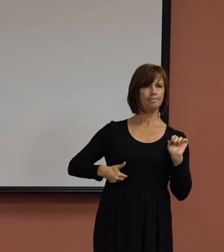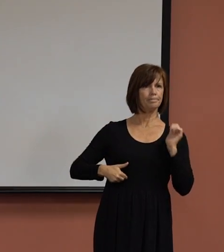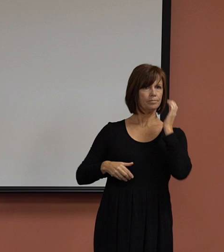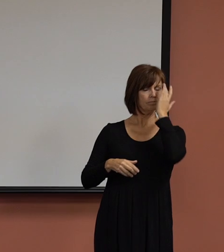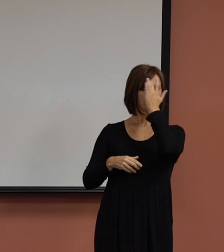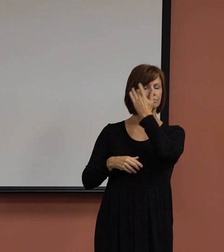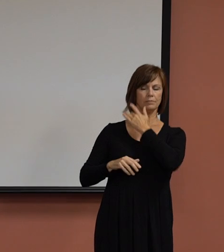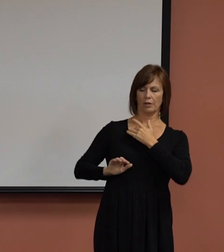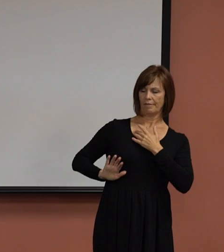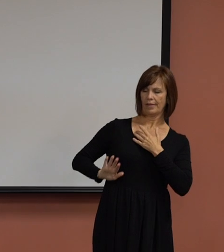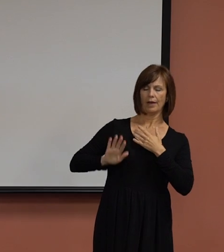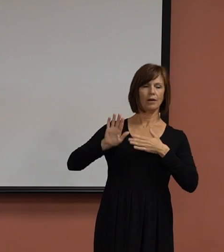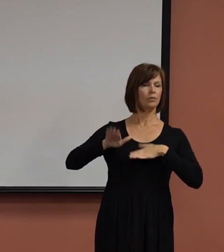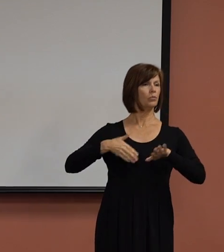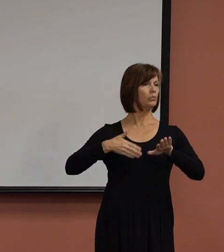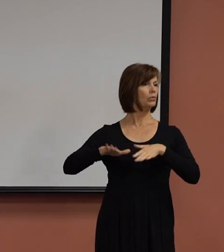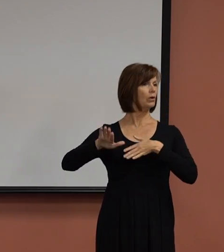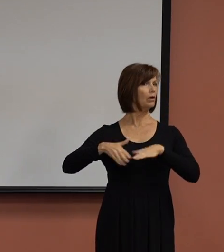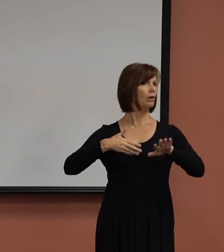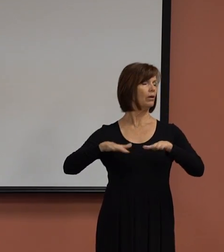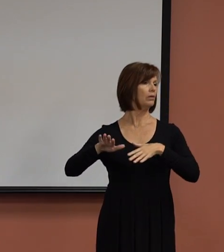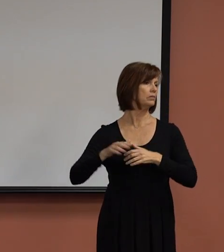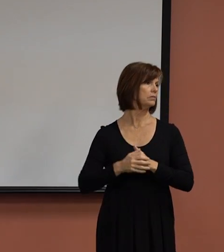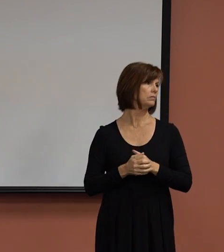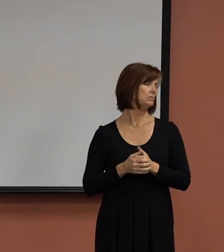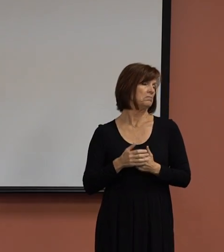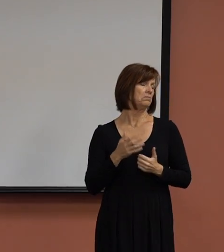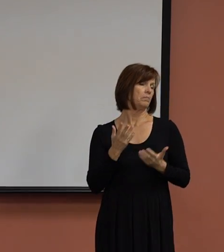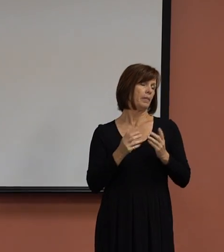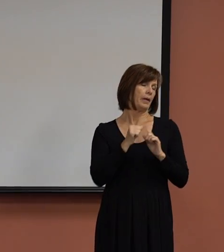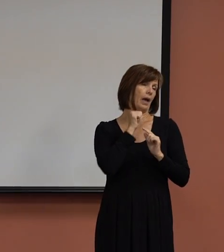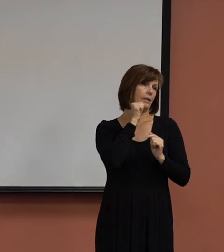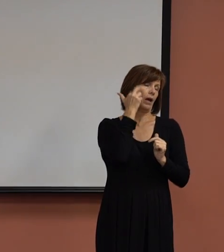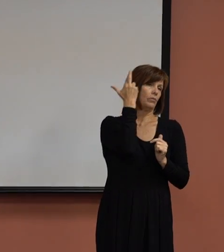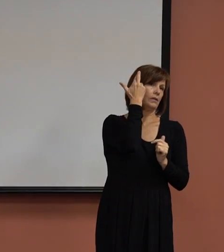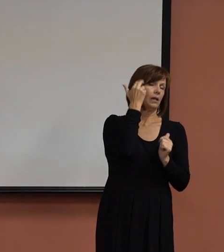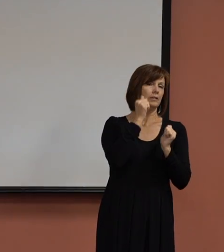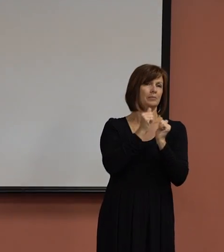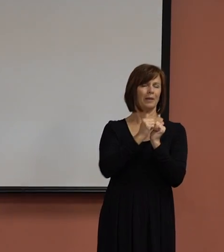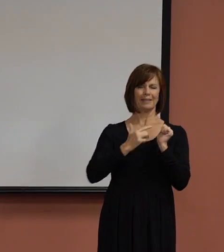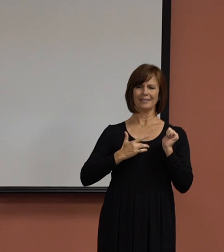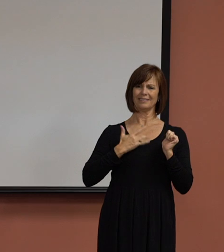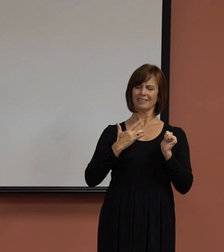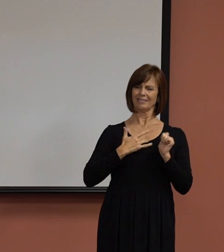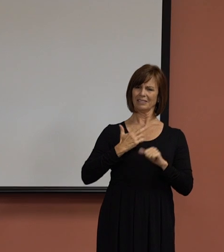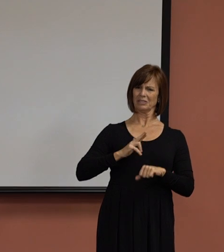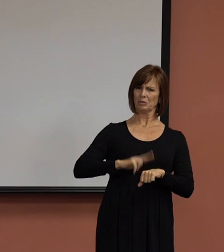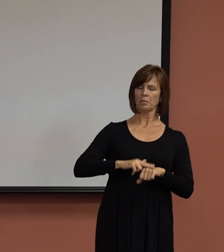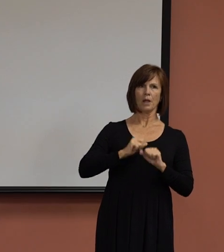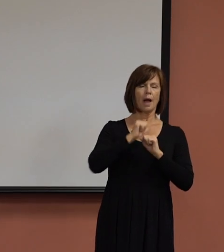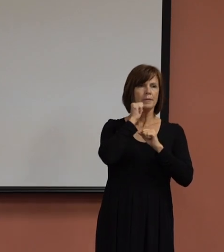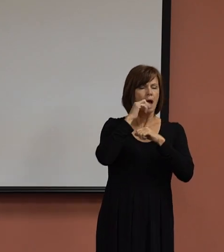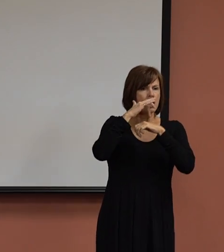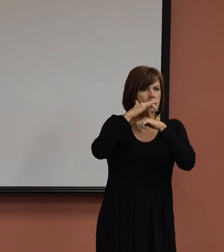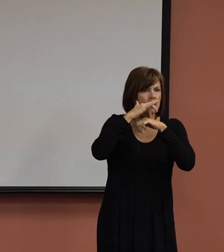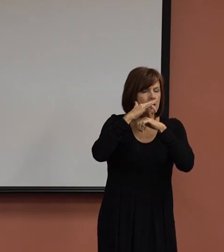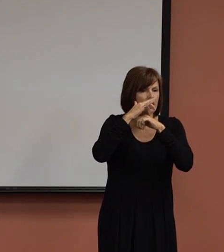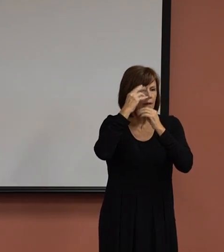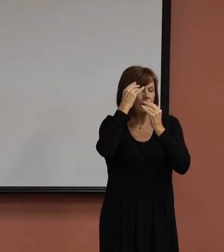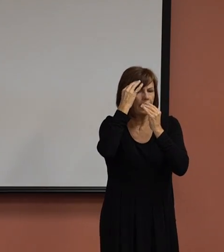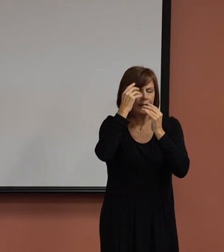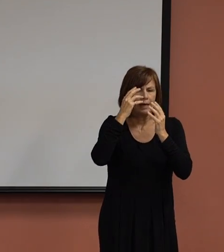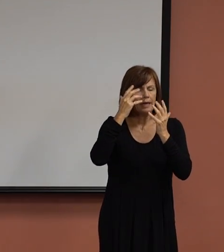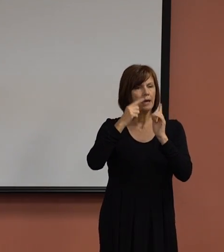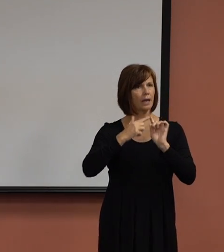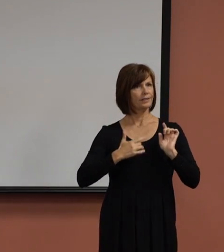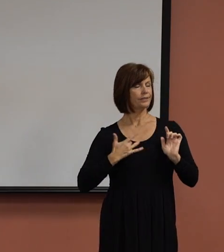gait, but I don't realize that. Right. It is just a normal thing. Of course, I'm not thinking about it. I'm just feeling it, and I just